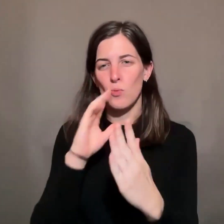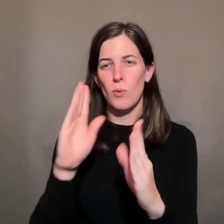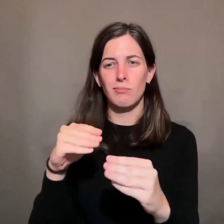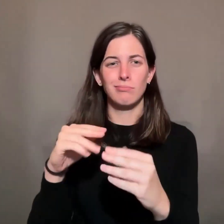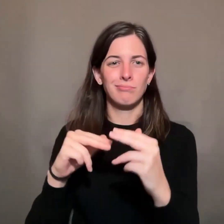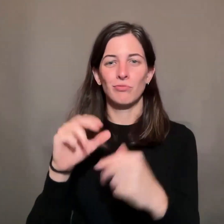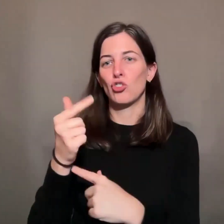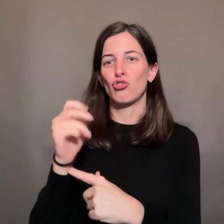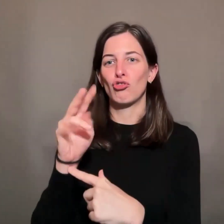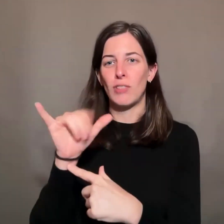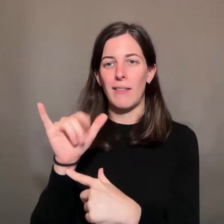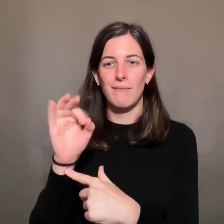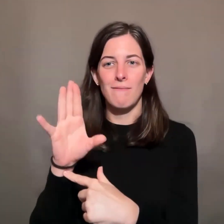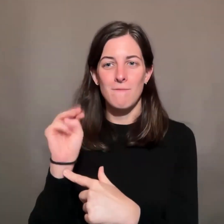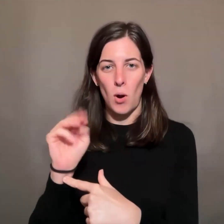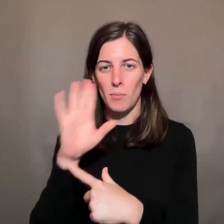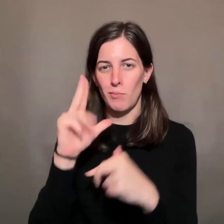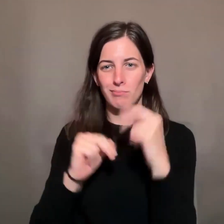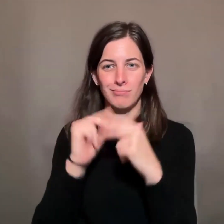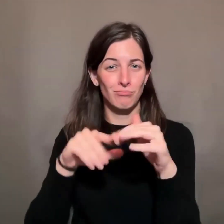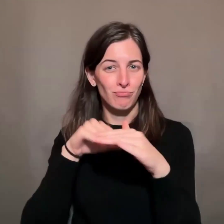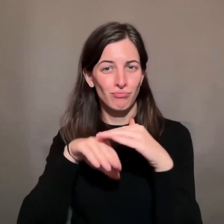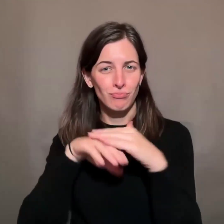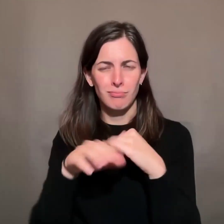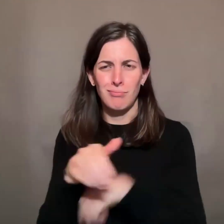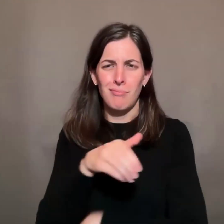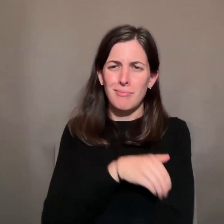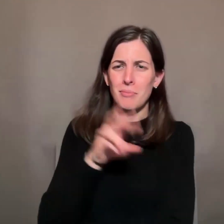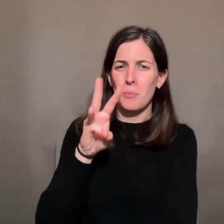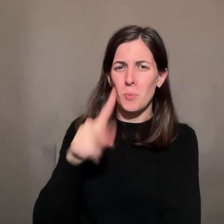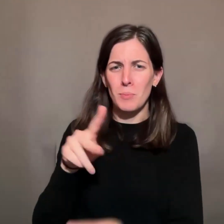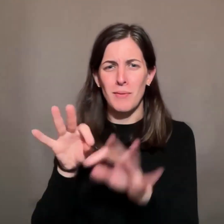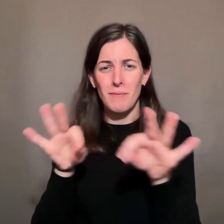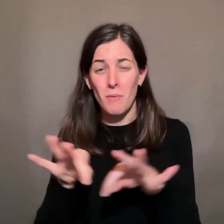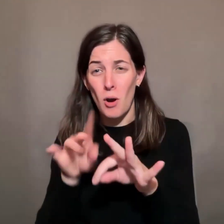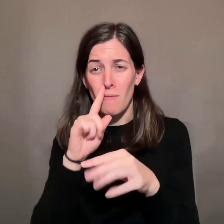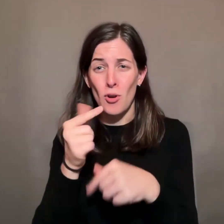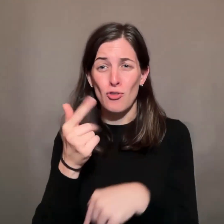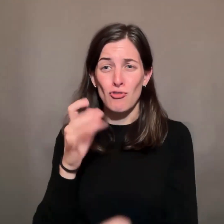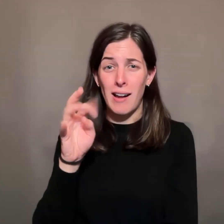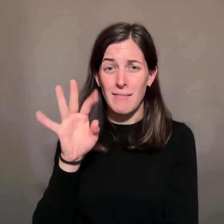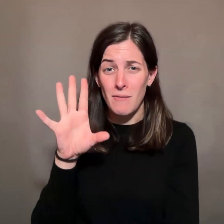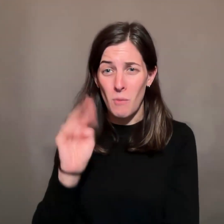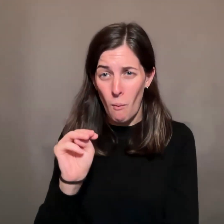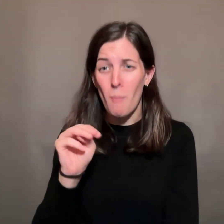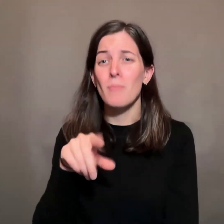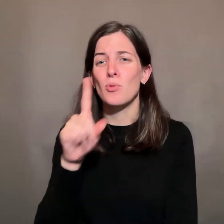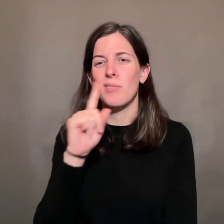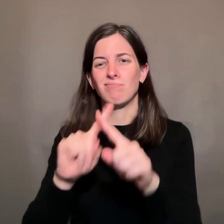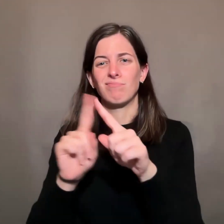with Gravity Forms. Flexible tools for creators, developers, and teams of all sizes. Platinum sponsor,